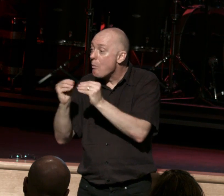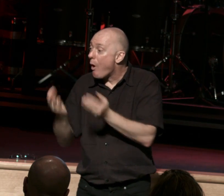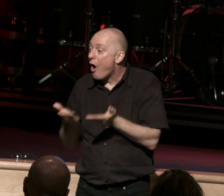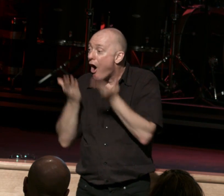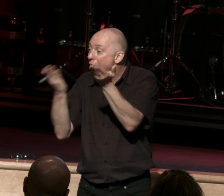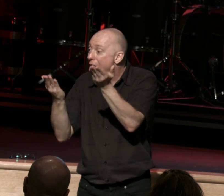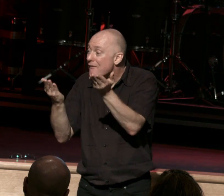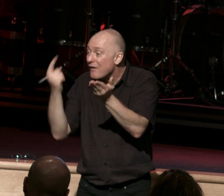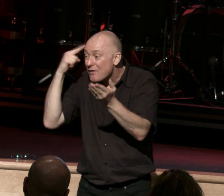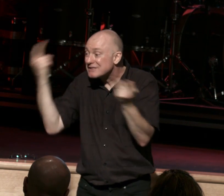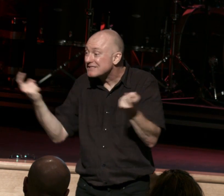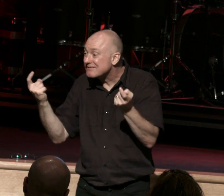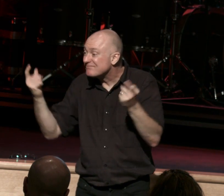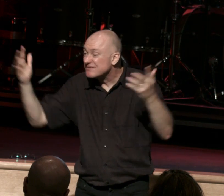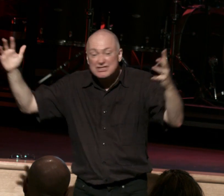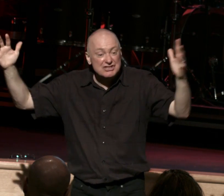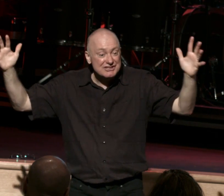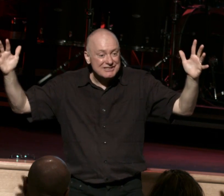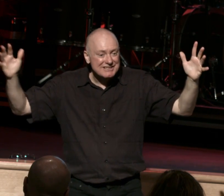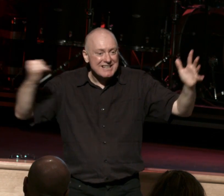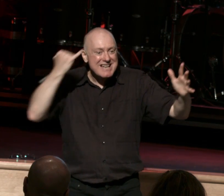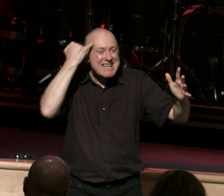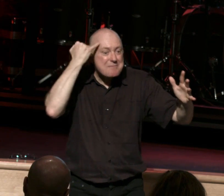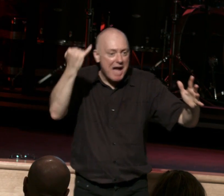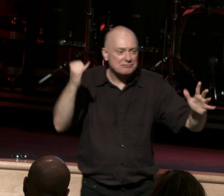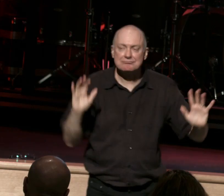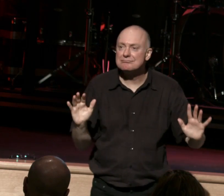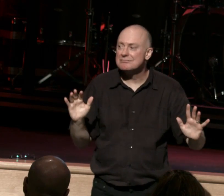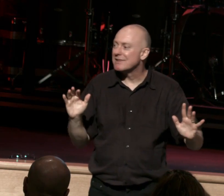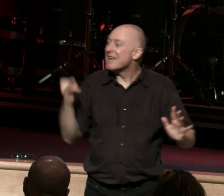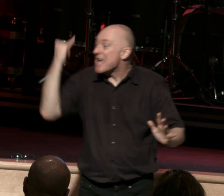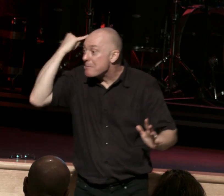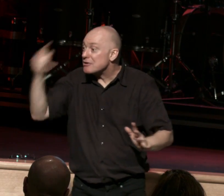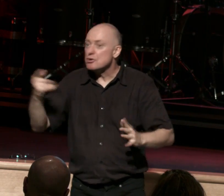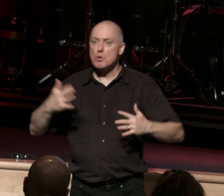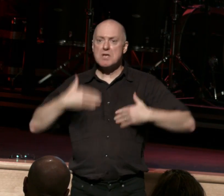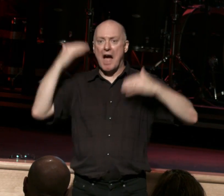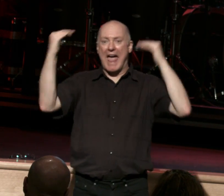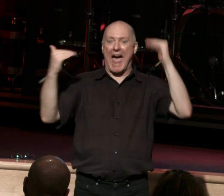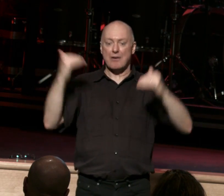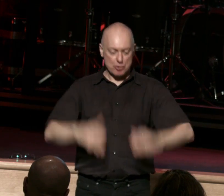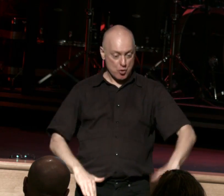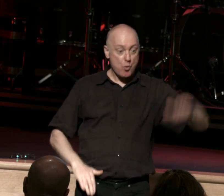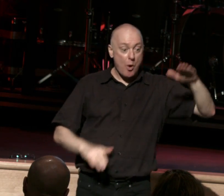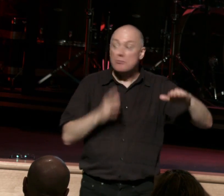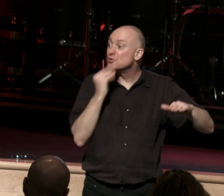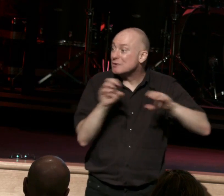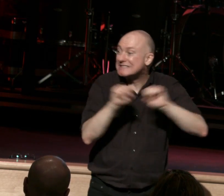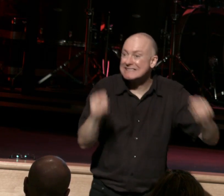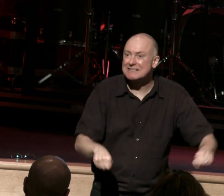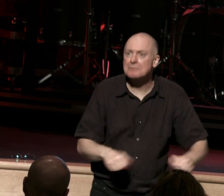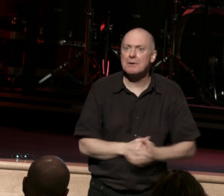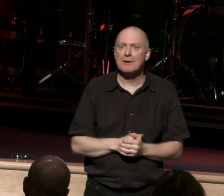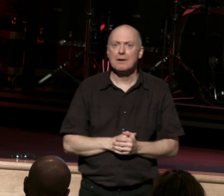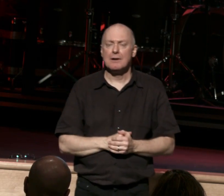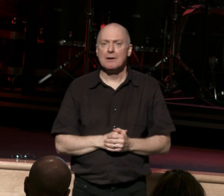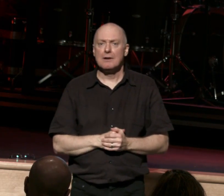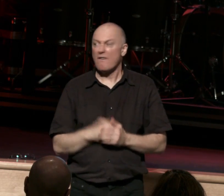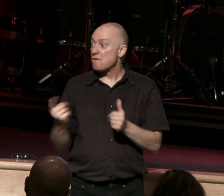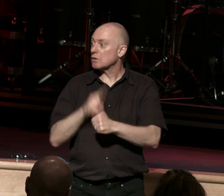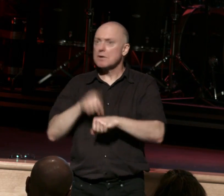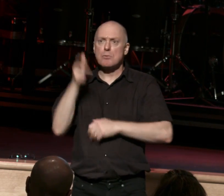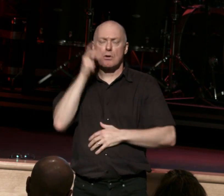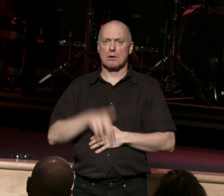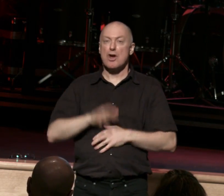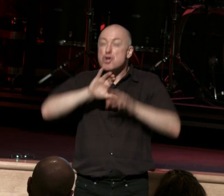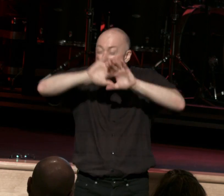any offering for sin. Just imagine being a young adult who grew up in the Jewish system, and you're hearing this or reading this for